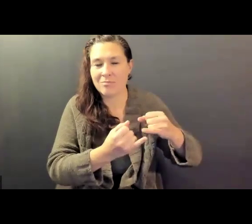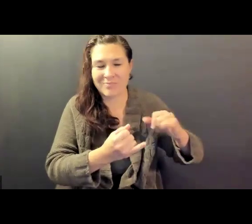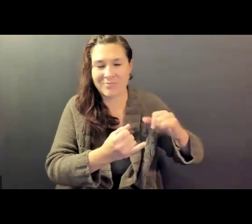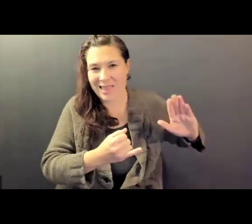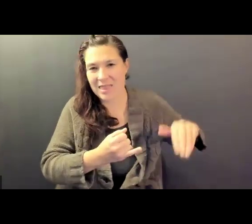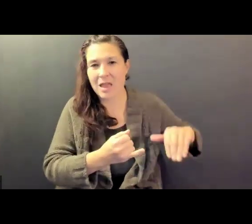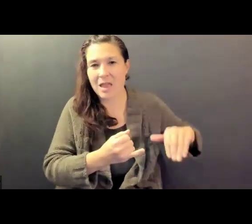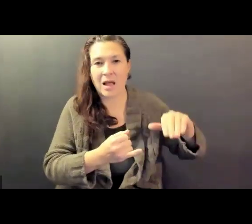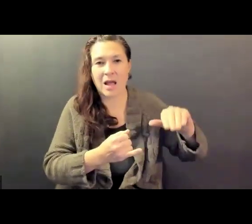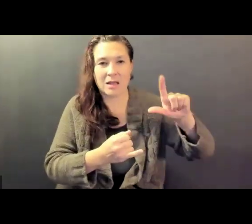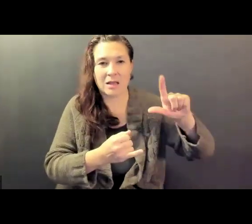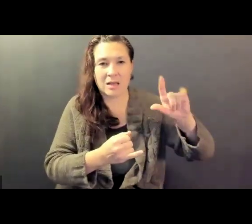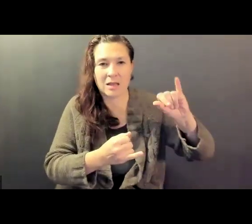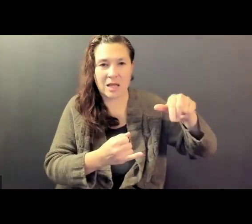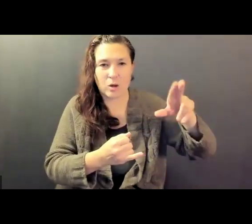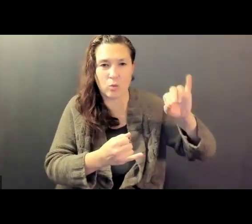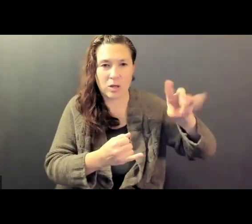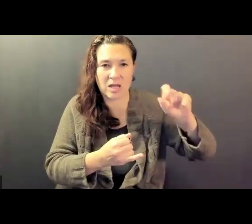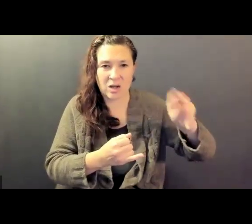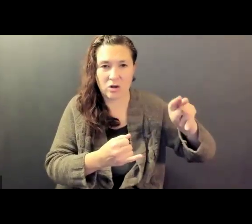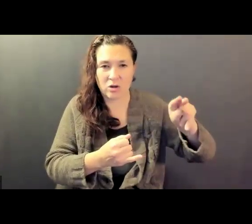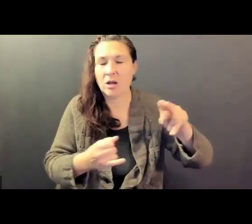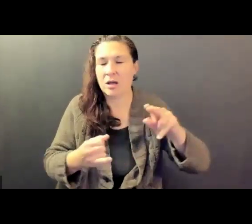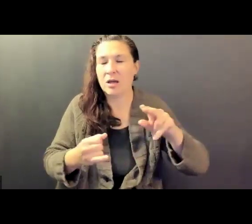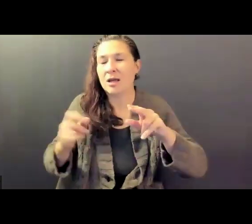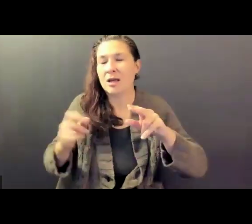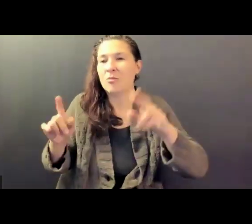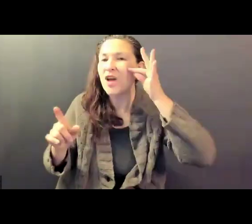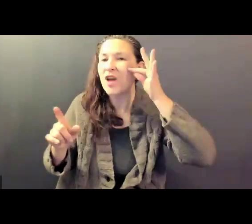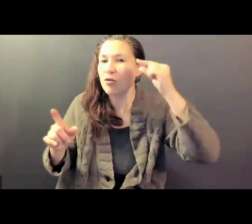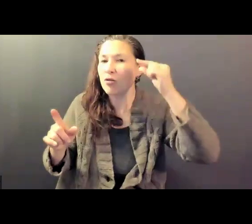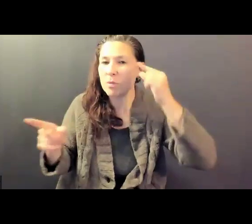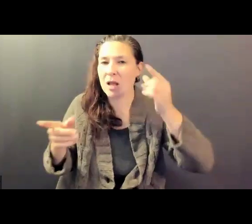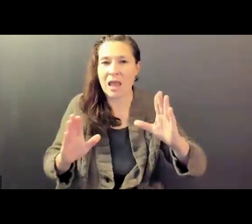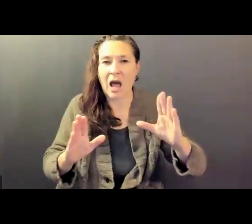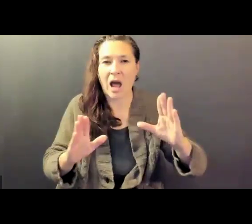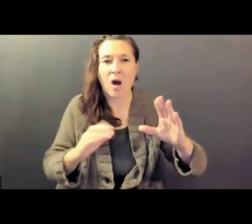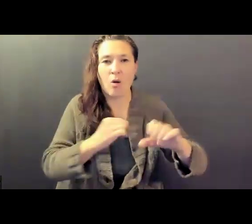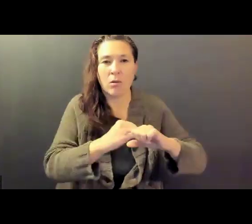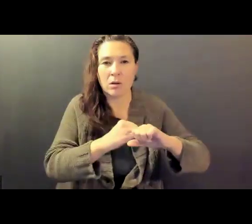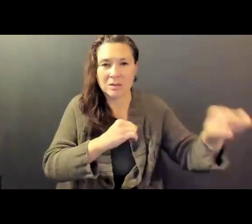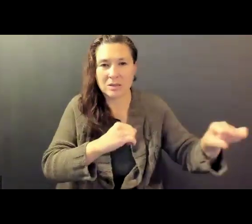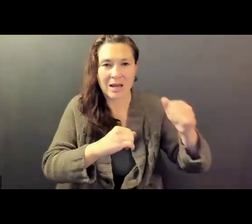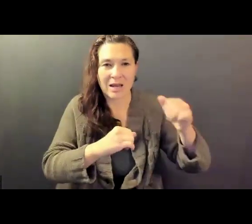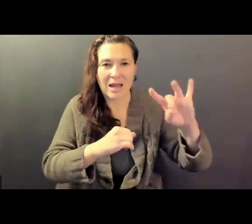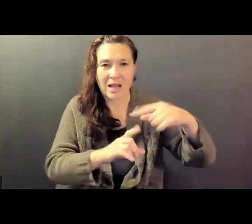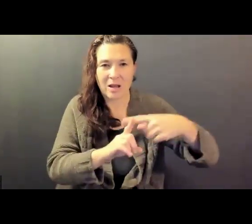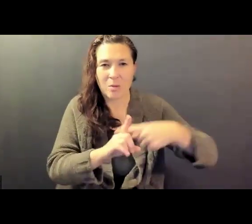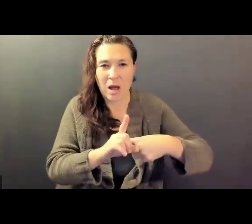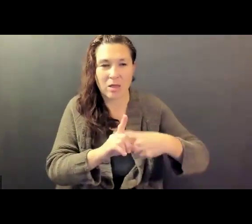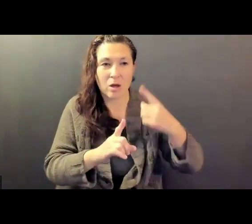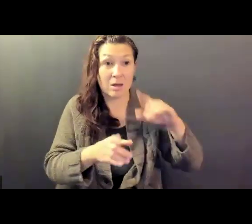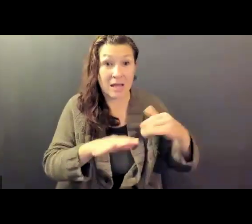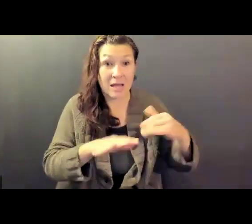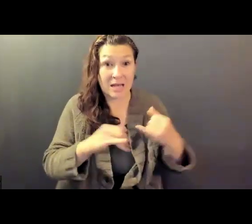obligated the project, to apply for an basically 18-month extension of the spending deadline for